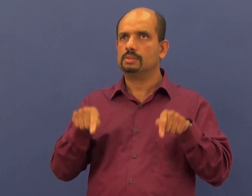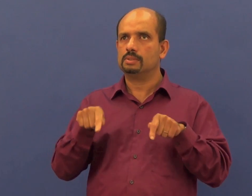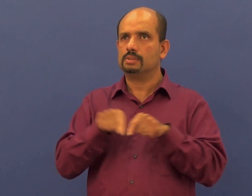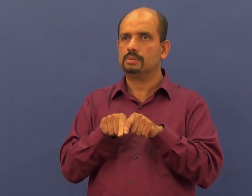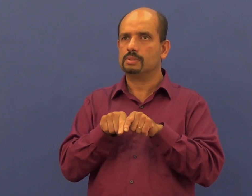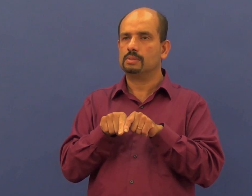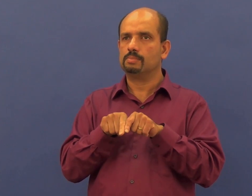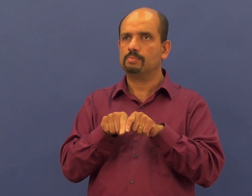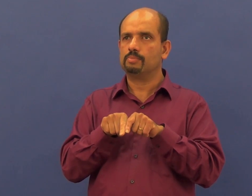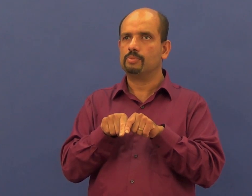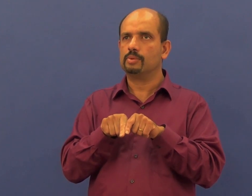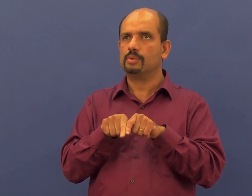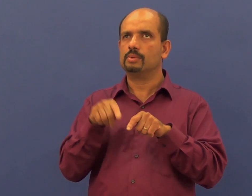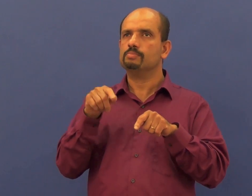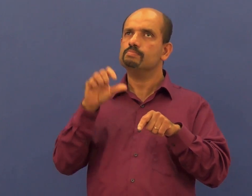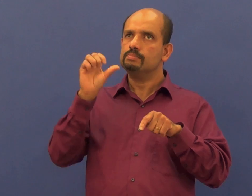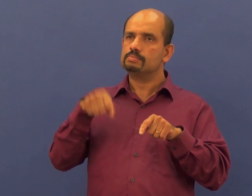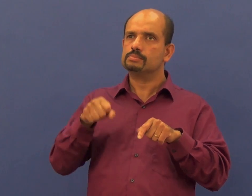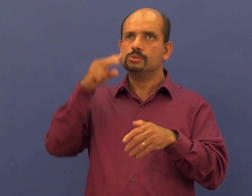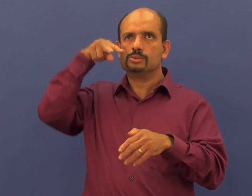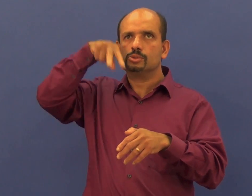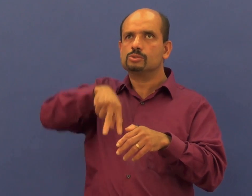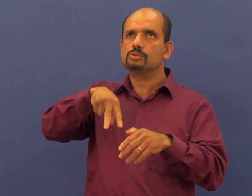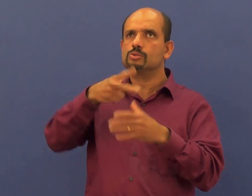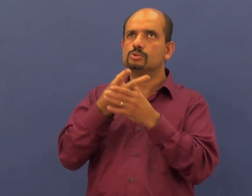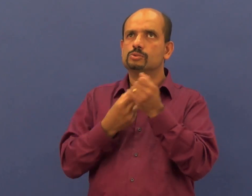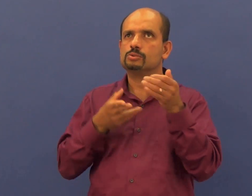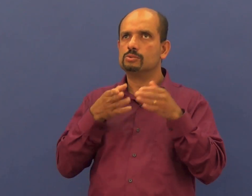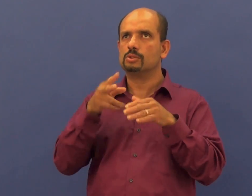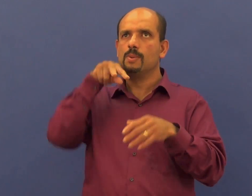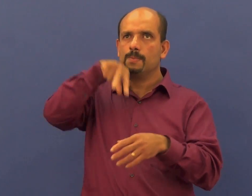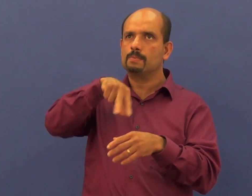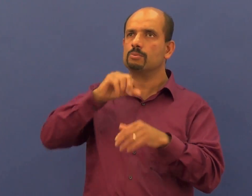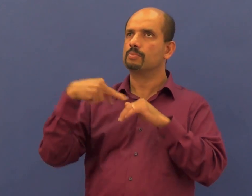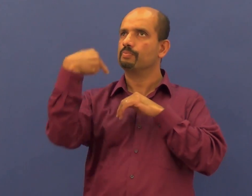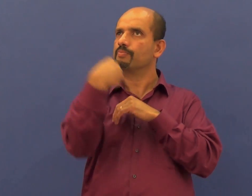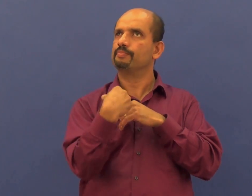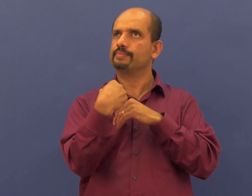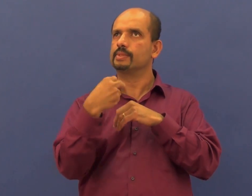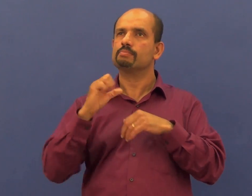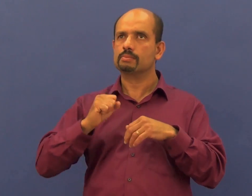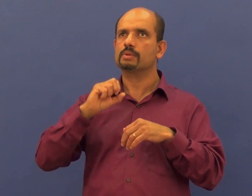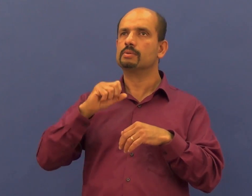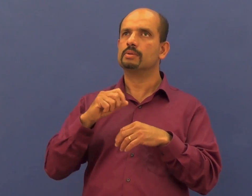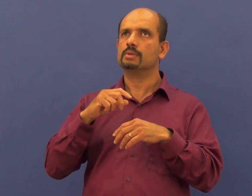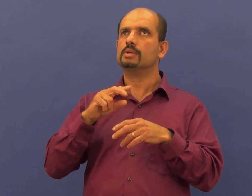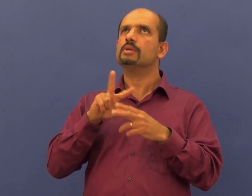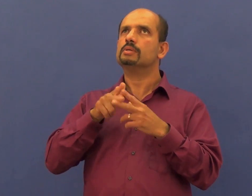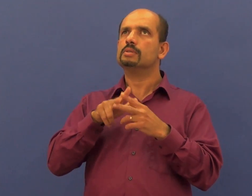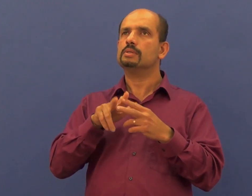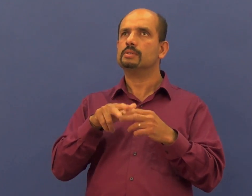In addition to the built-in LCD display, it can be connected to a larger external monitor.